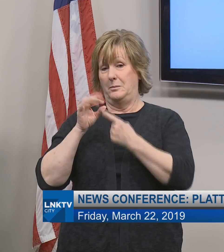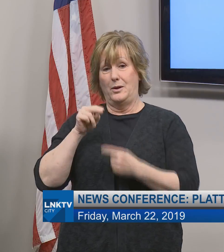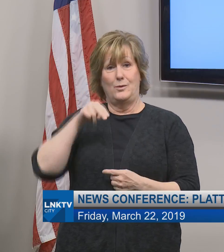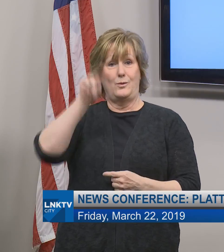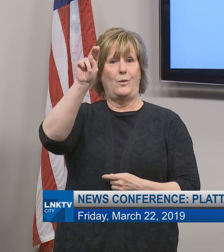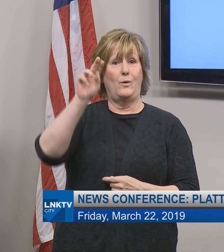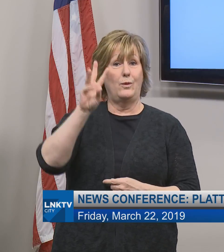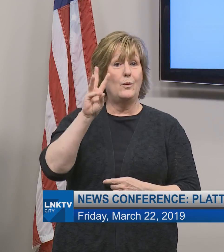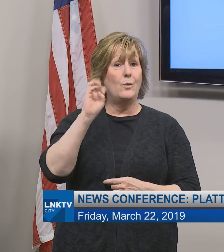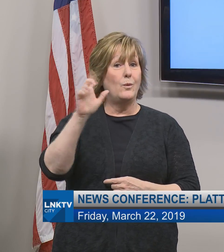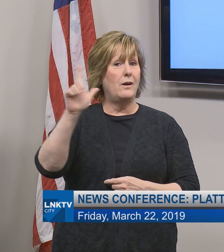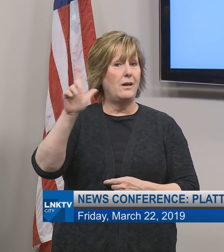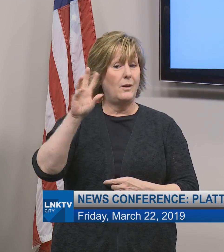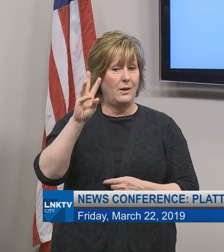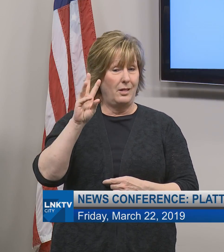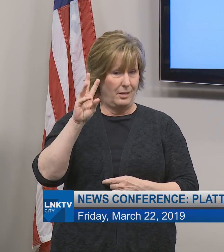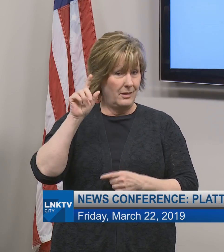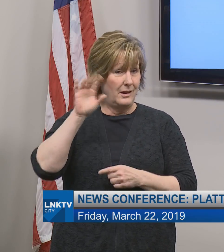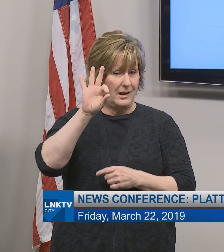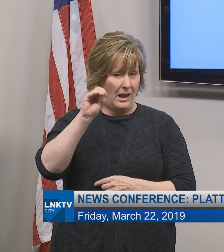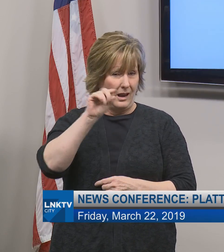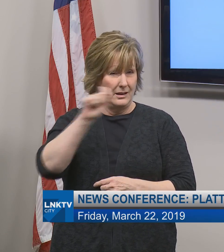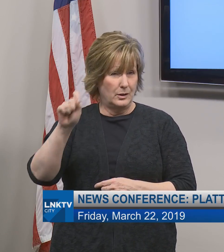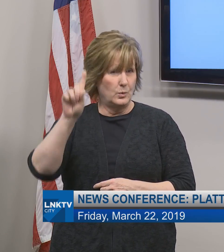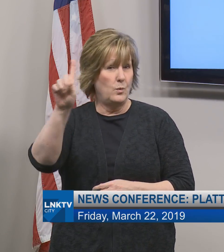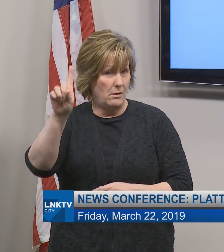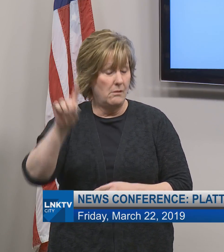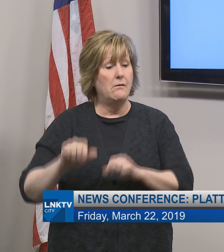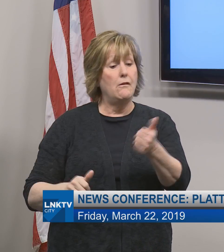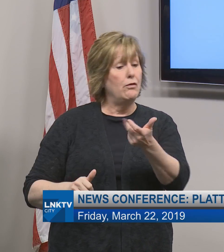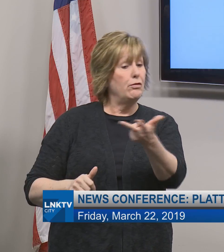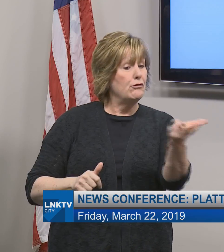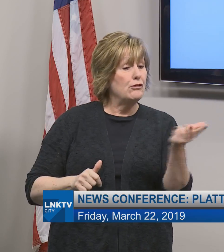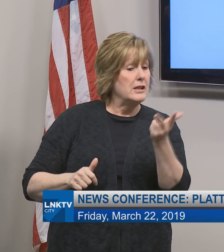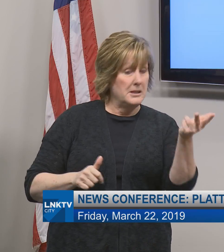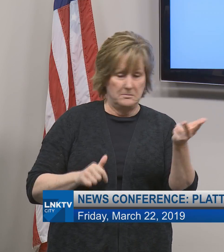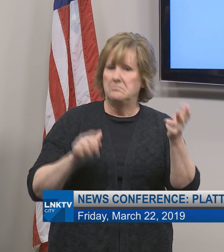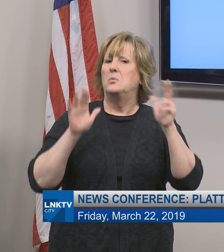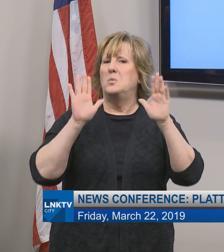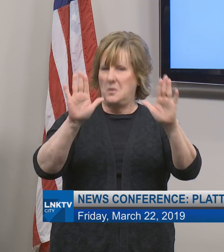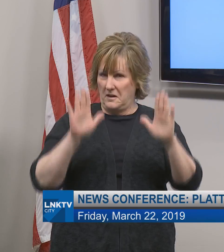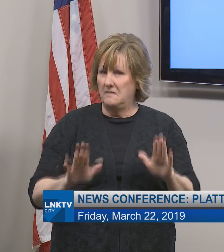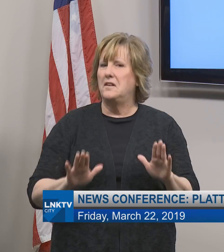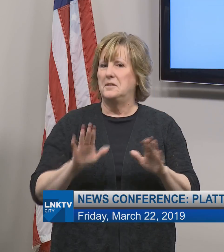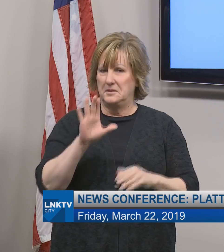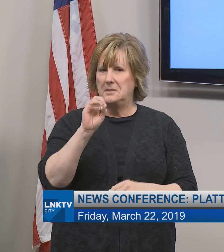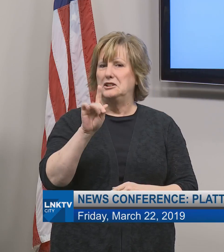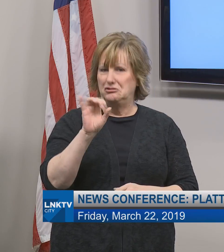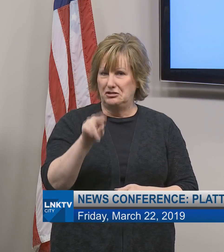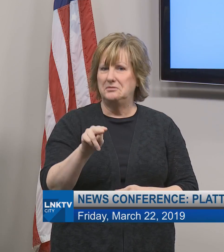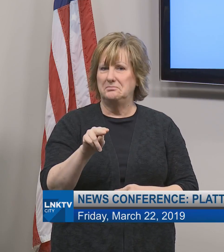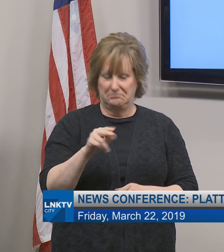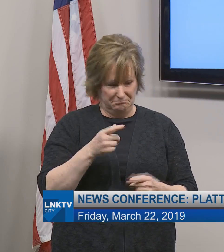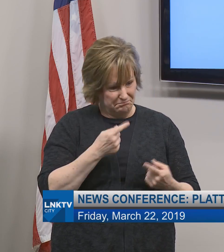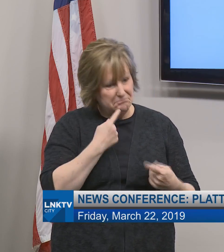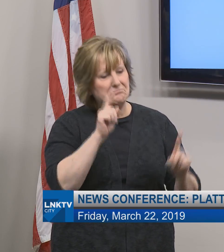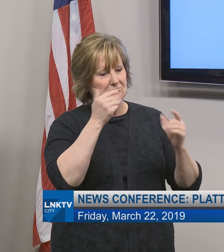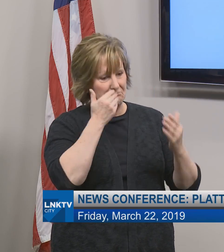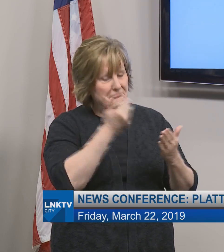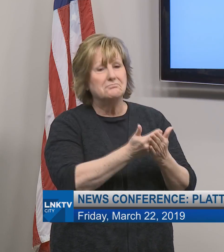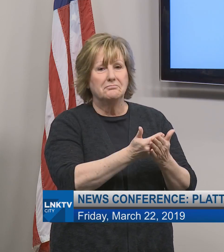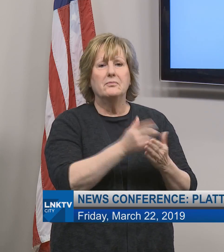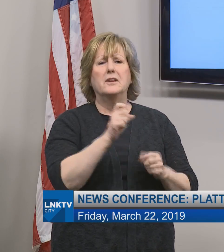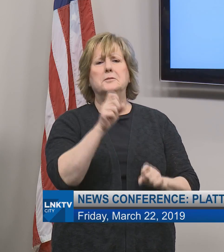northernmost horizontal collector well, 90-1, the other 3 appeared to be in excellent condition. These staff then